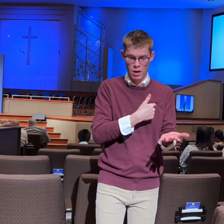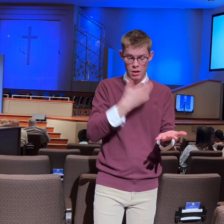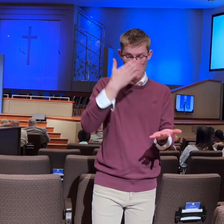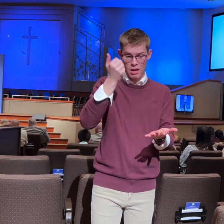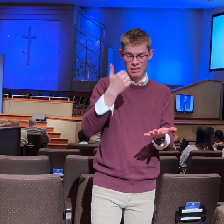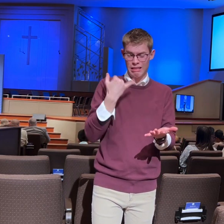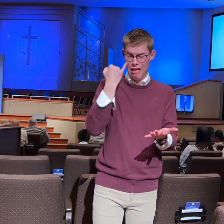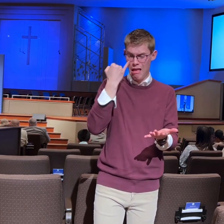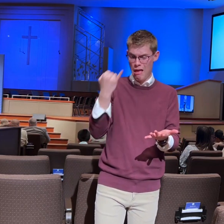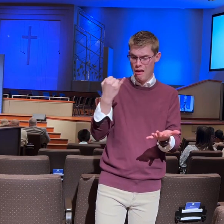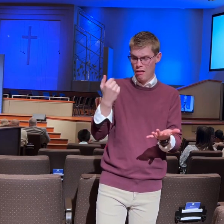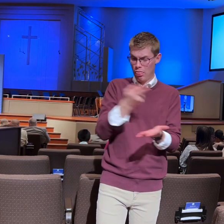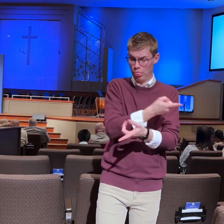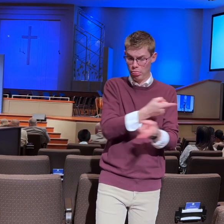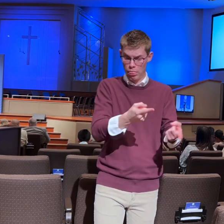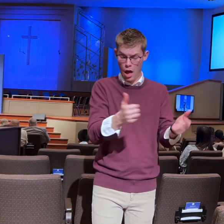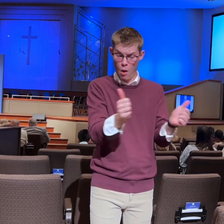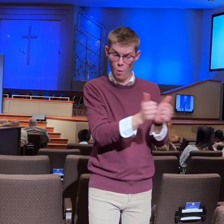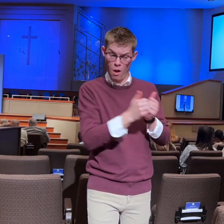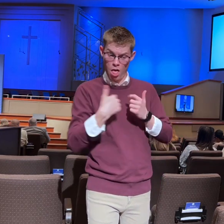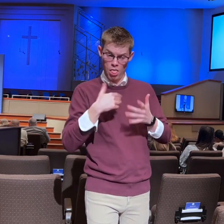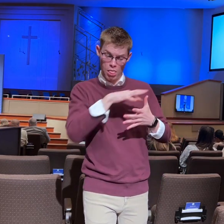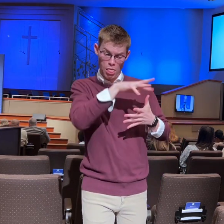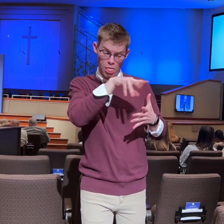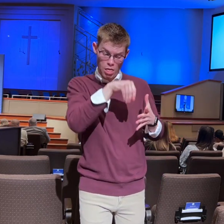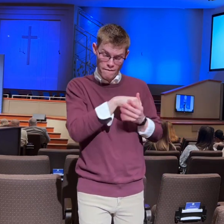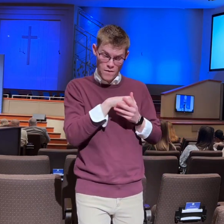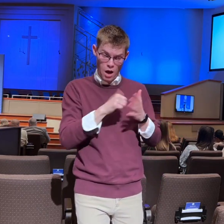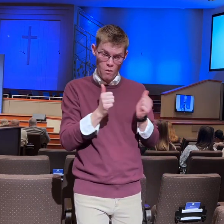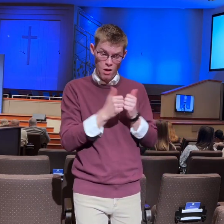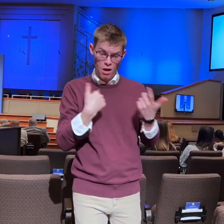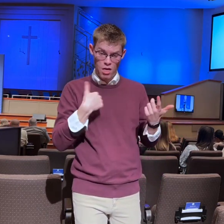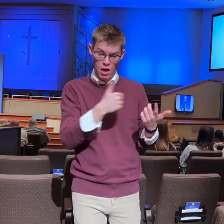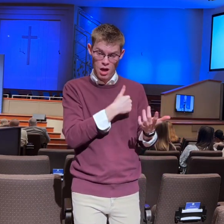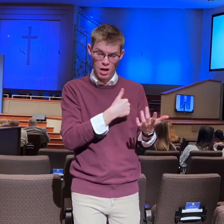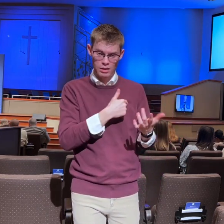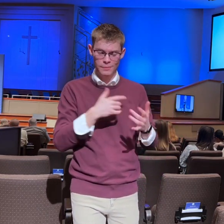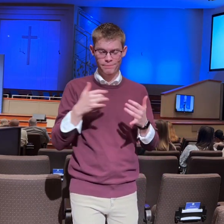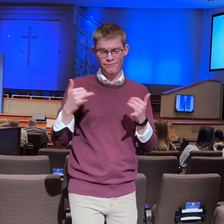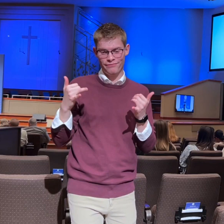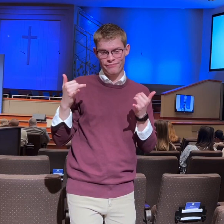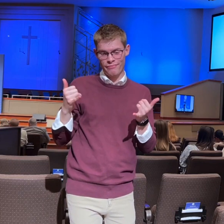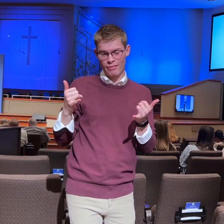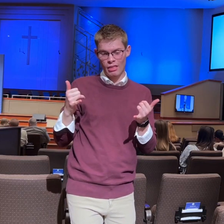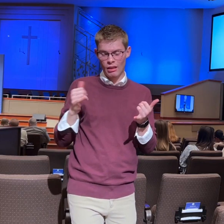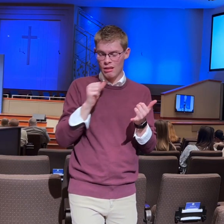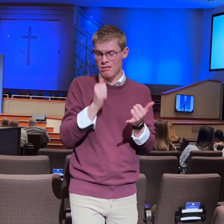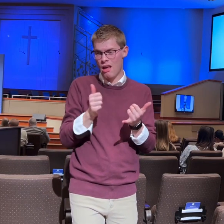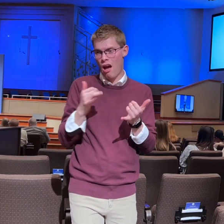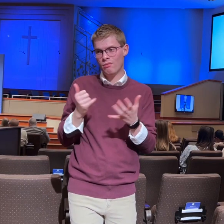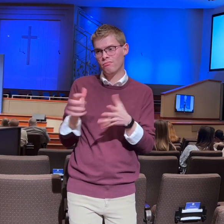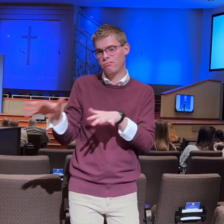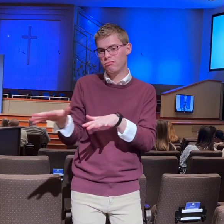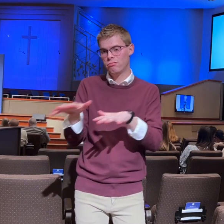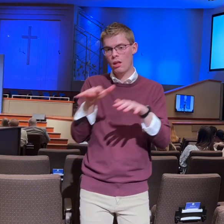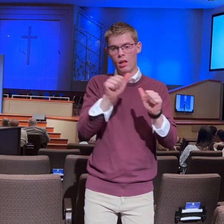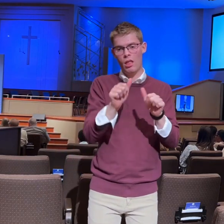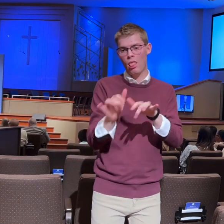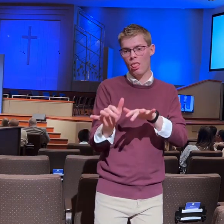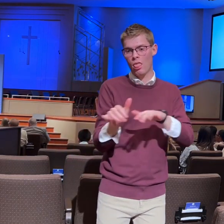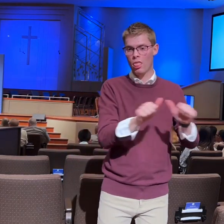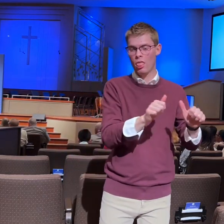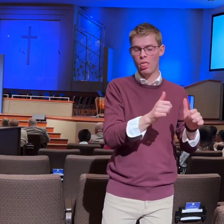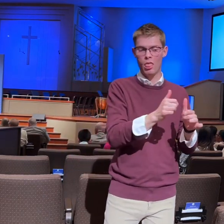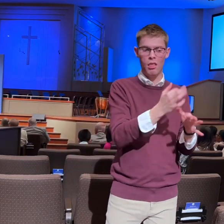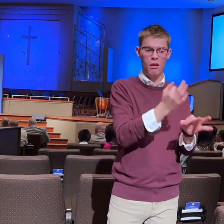have continued with us. But they went out that they might be made manifest that they were not all of us. Now, I've heard people use this